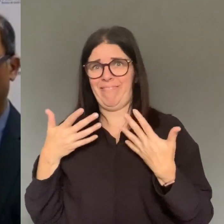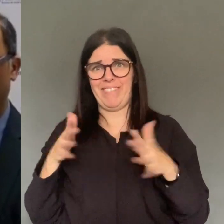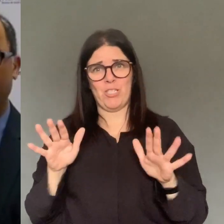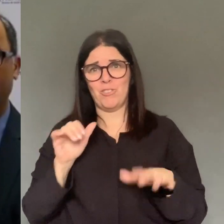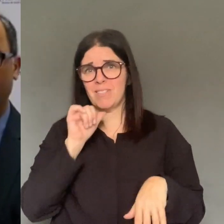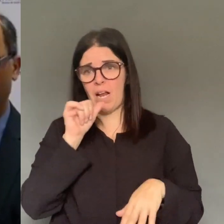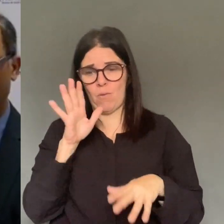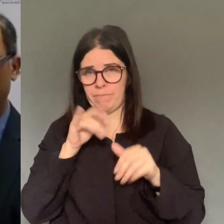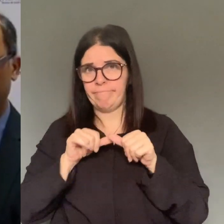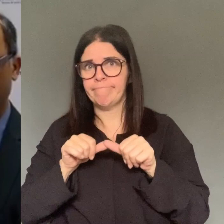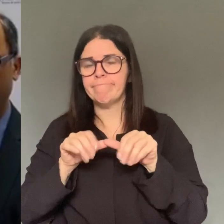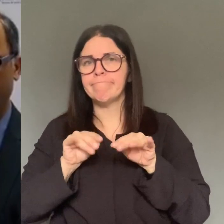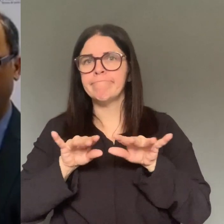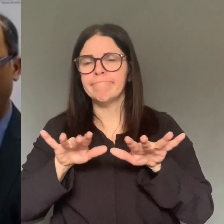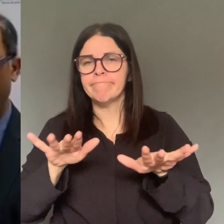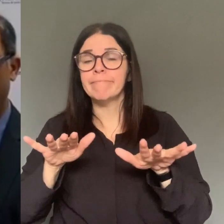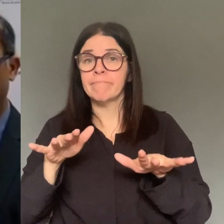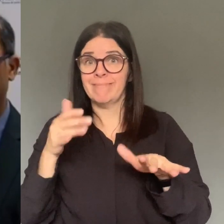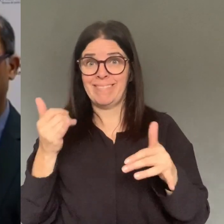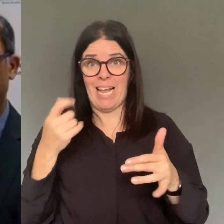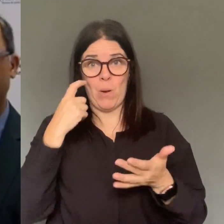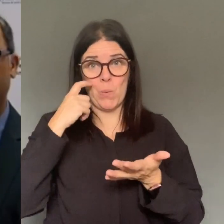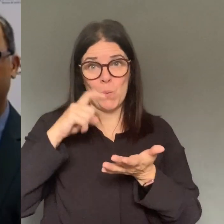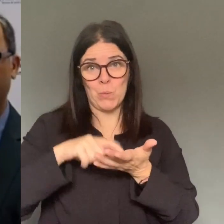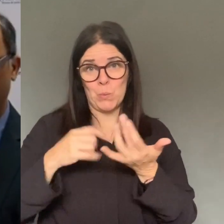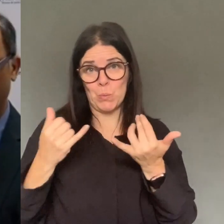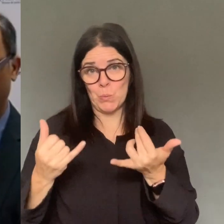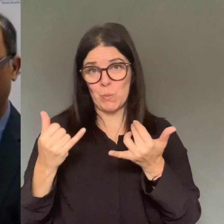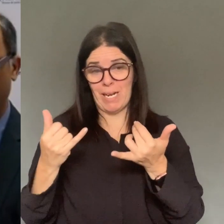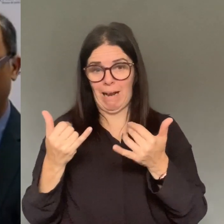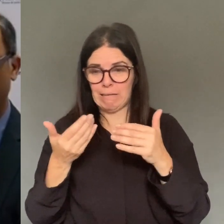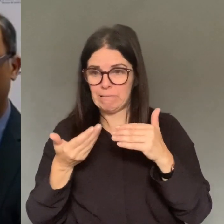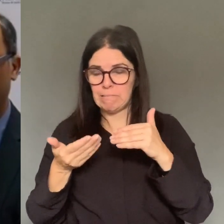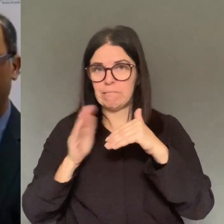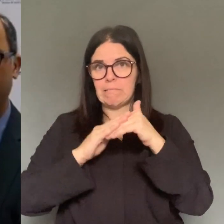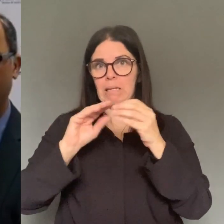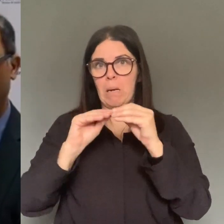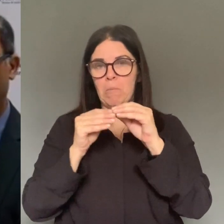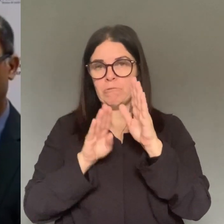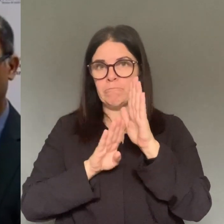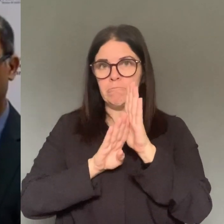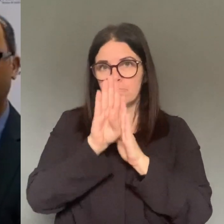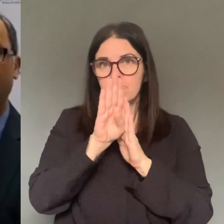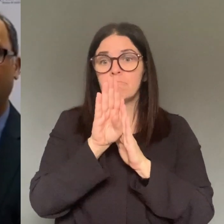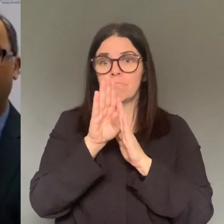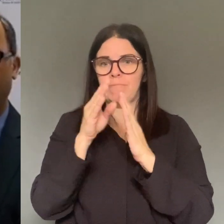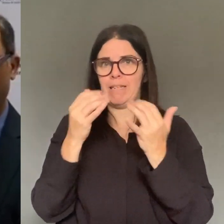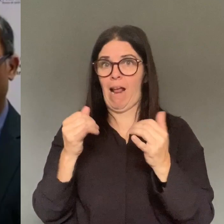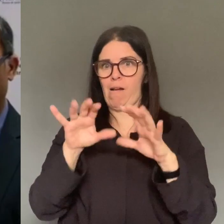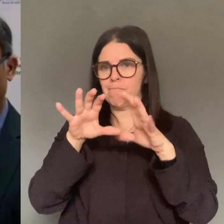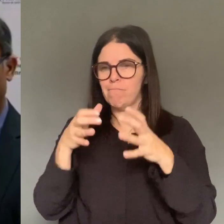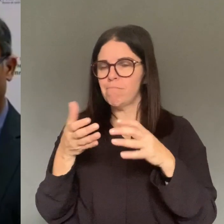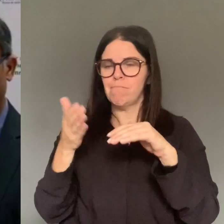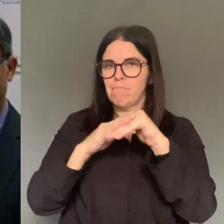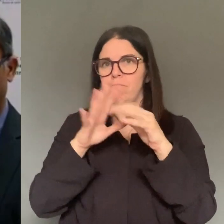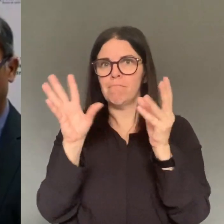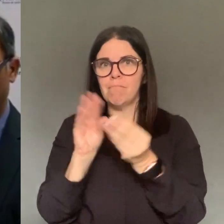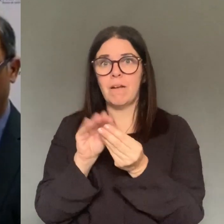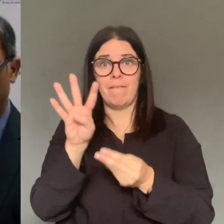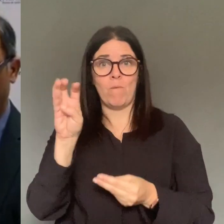working and ensuring the community is safe and have the basic essentials needed to survive through this unprecedented times. Thank you for all your hard